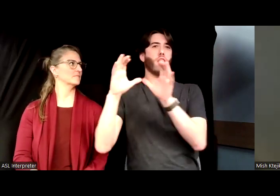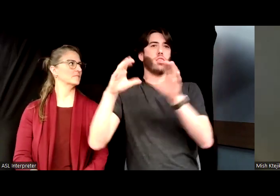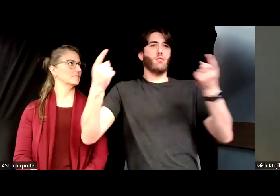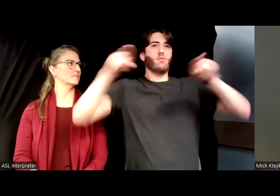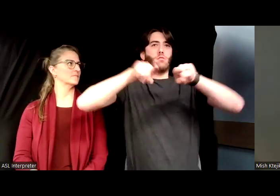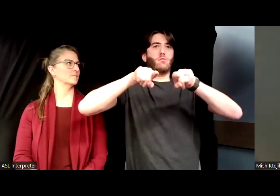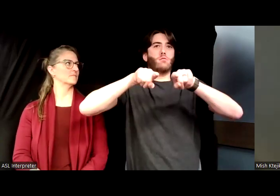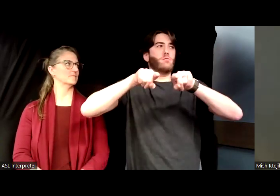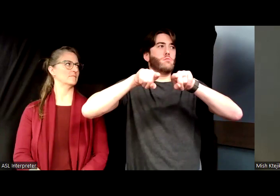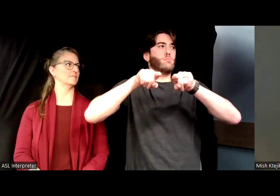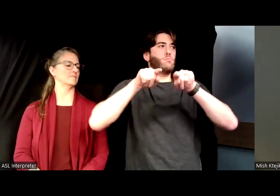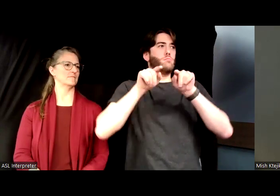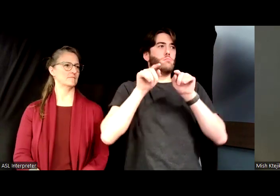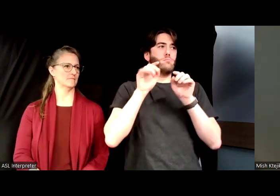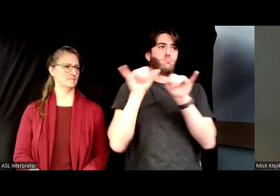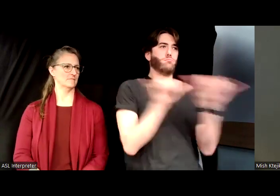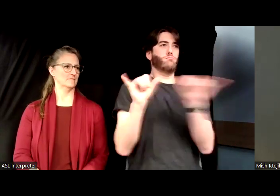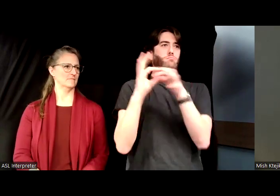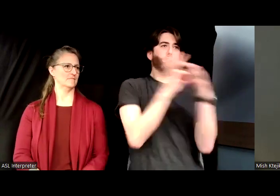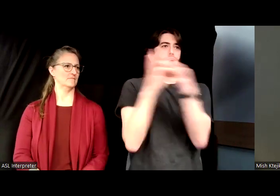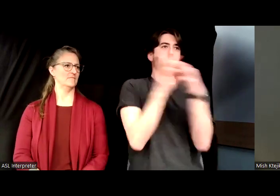the license and certification is